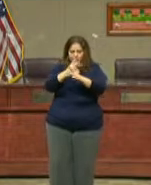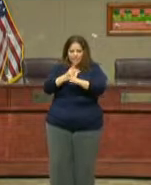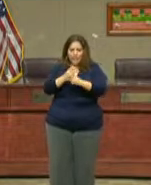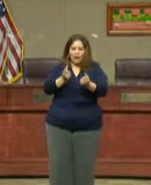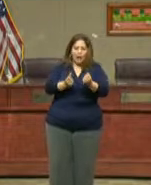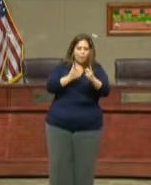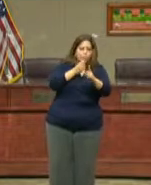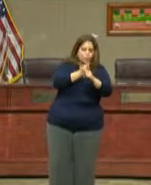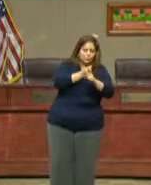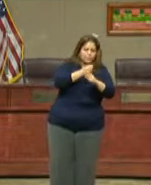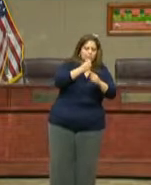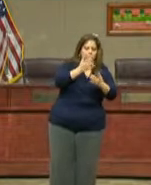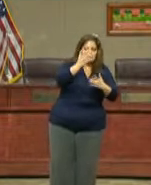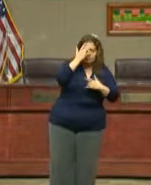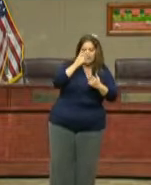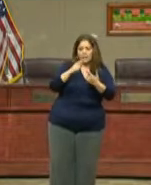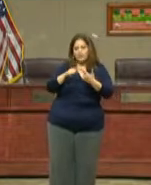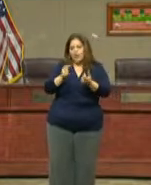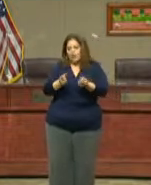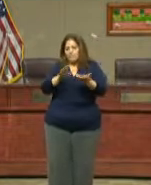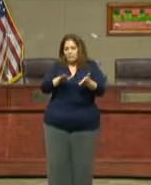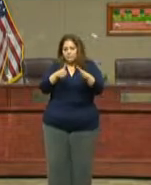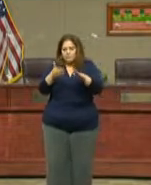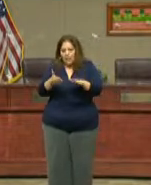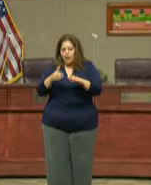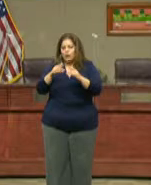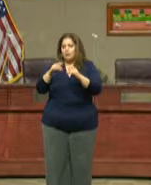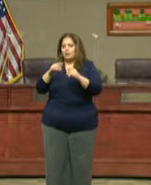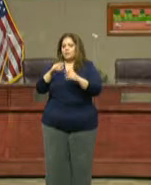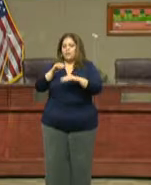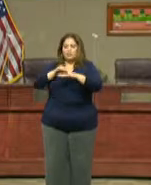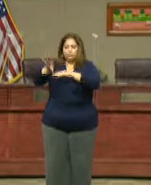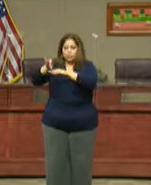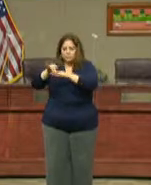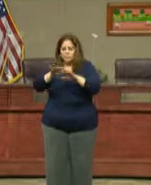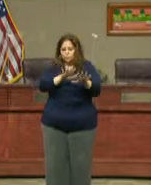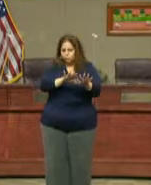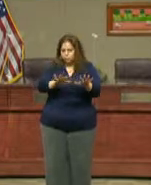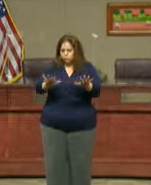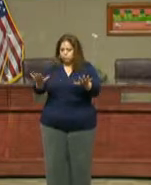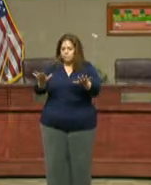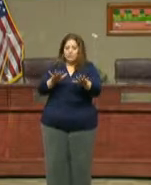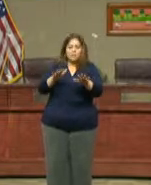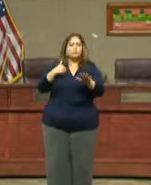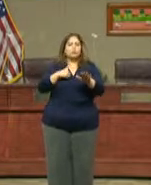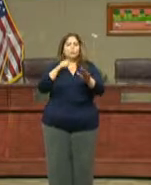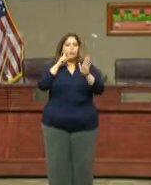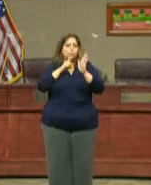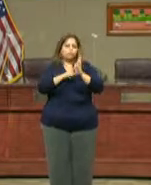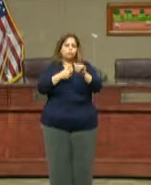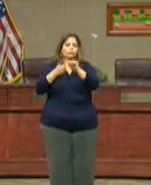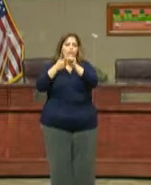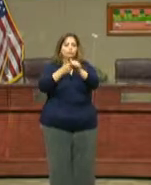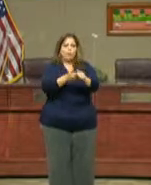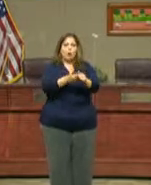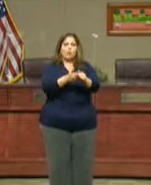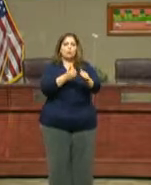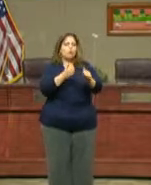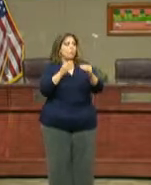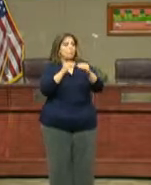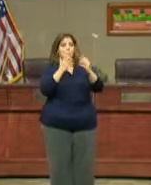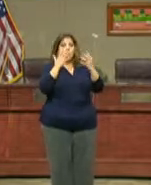cases, number of deaths, and the transmission in each of those sites. These are census tracts, so we know the darker, the